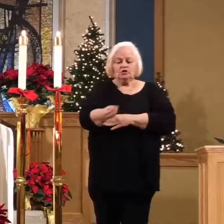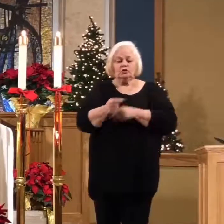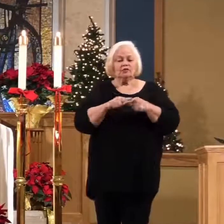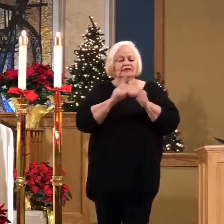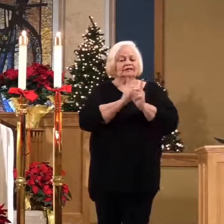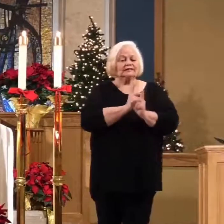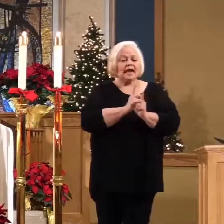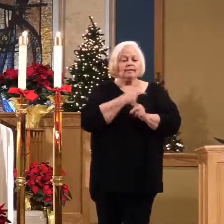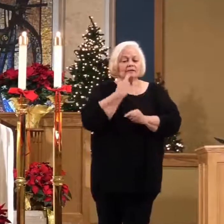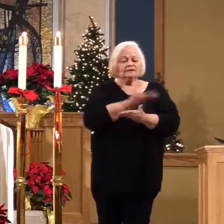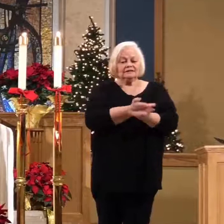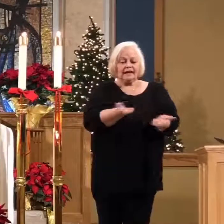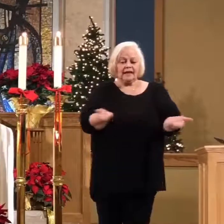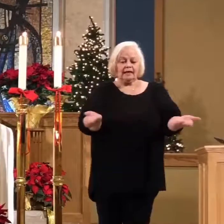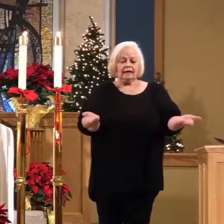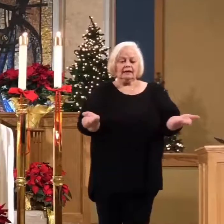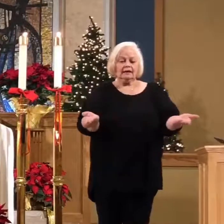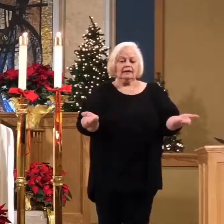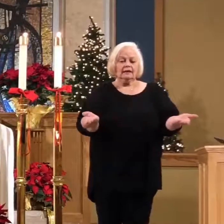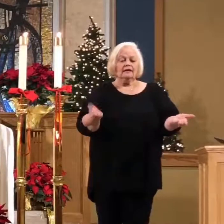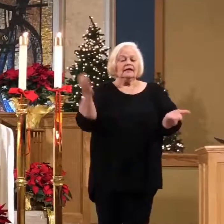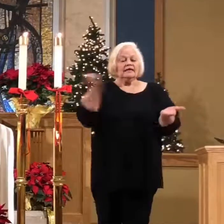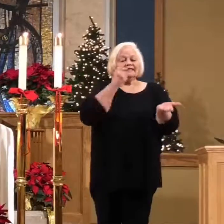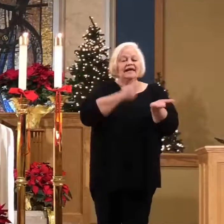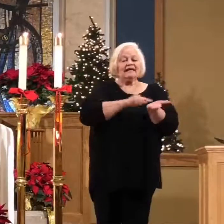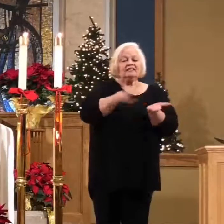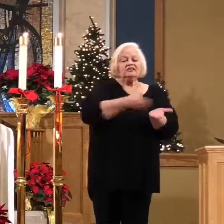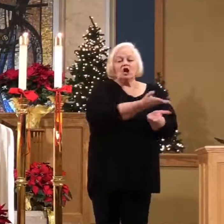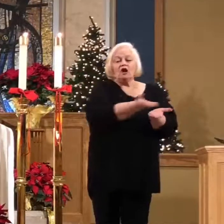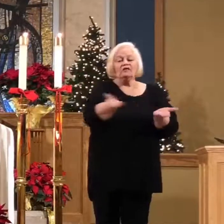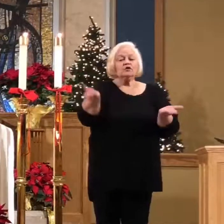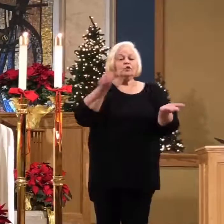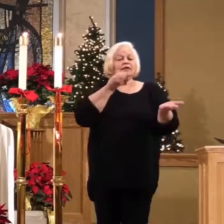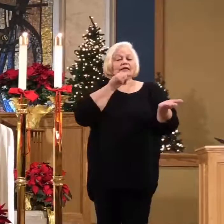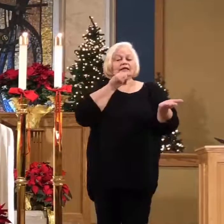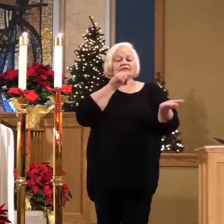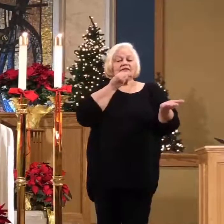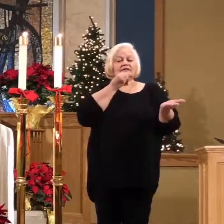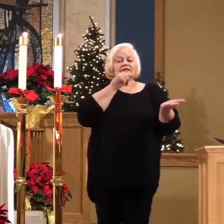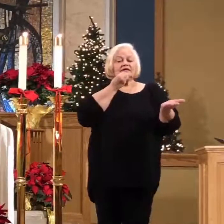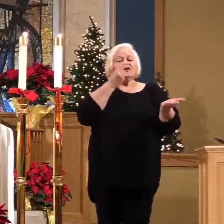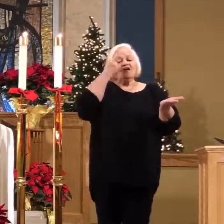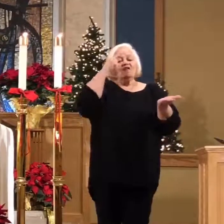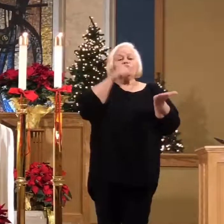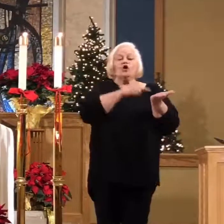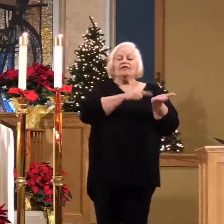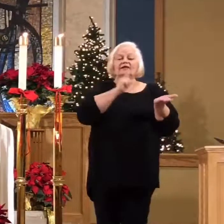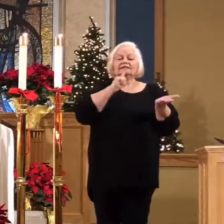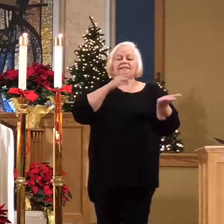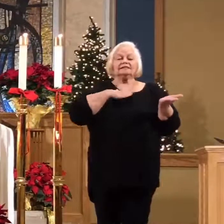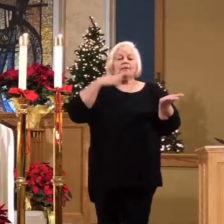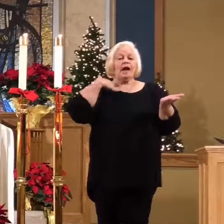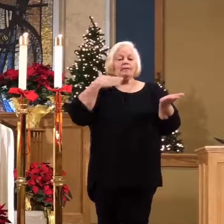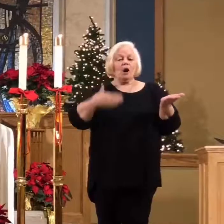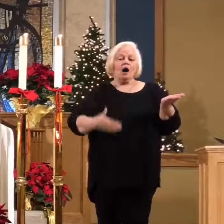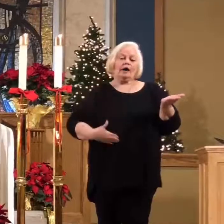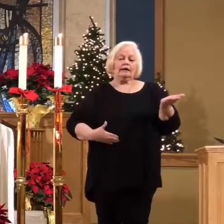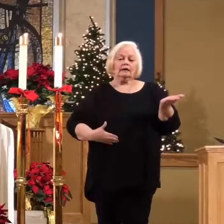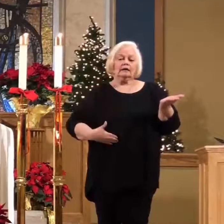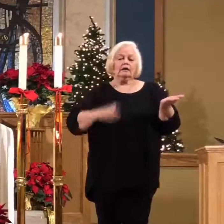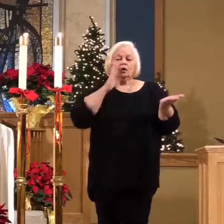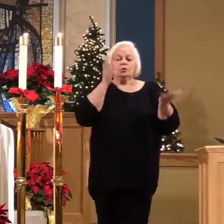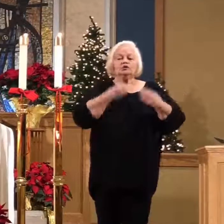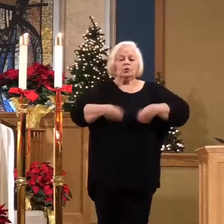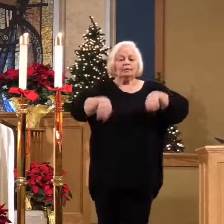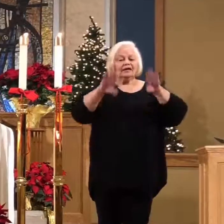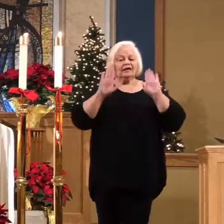disciples, saying, take this, all of you, and eat of it, for this is my body, which